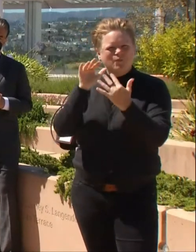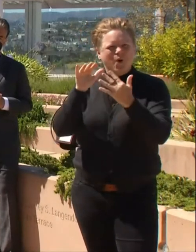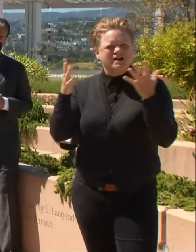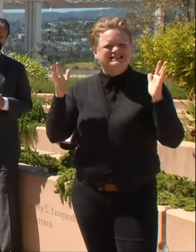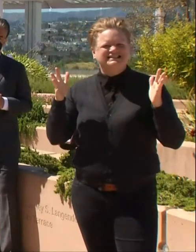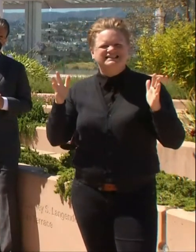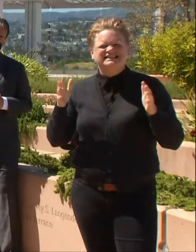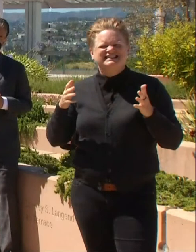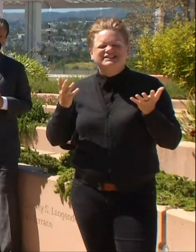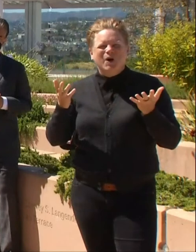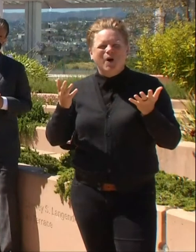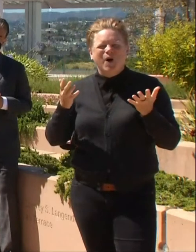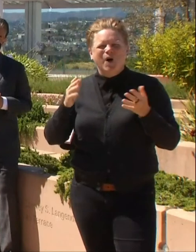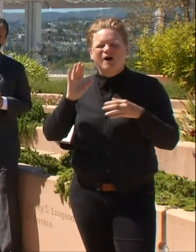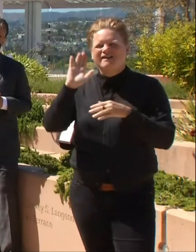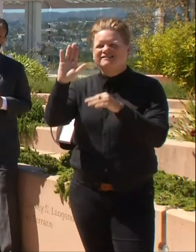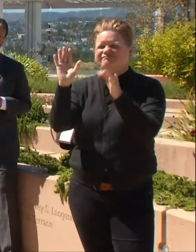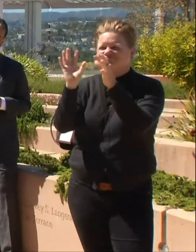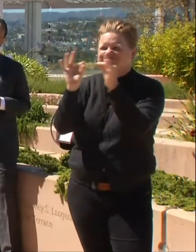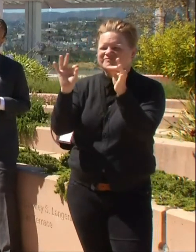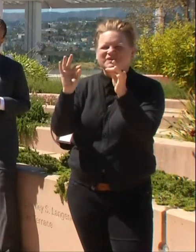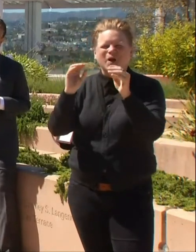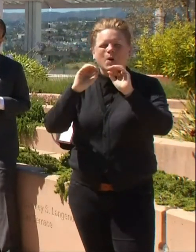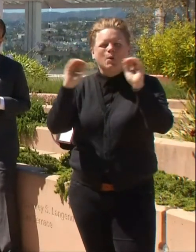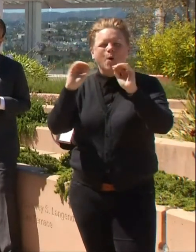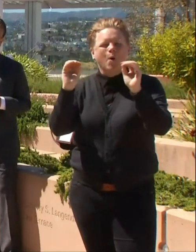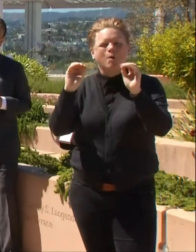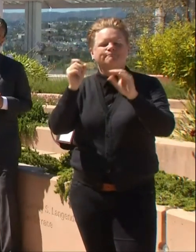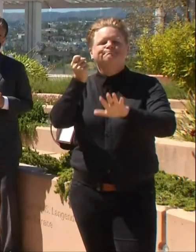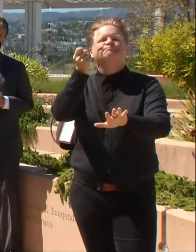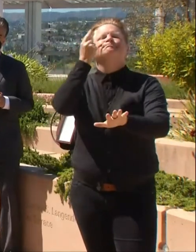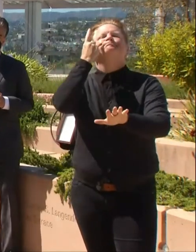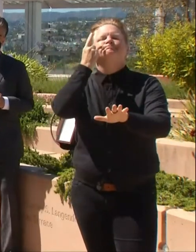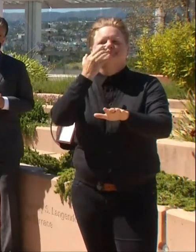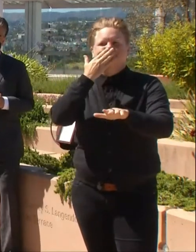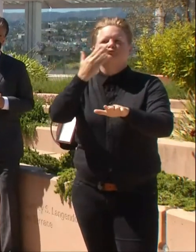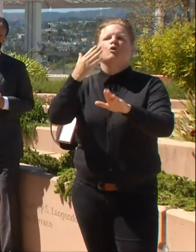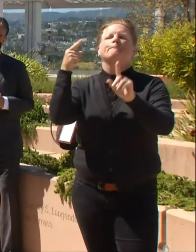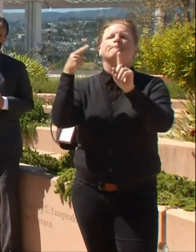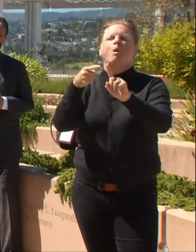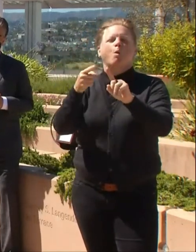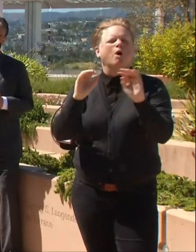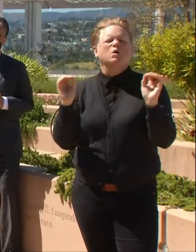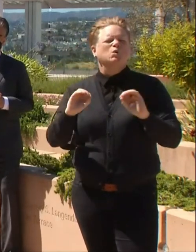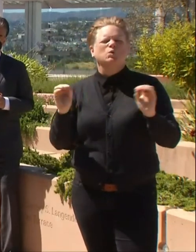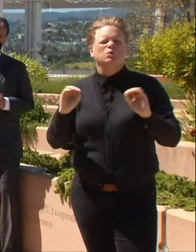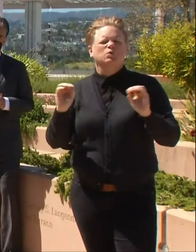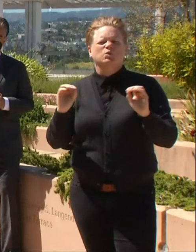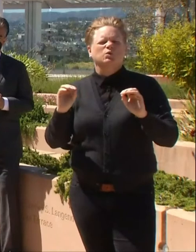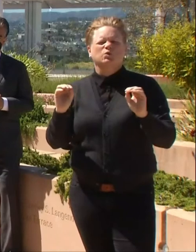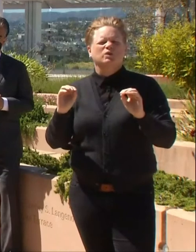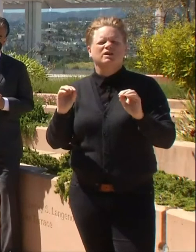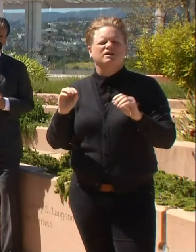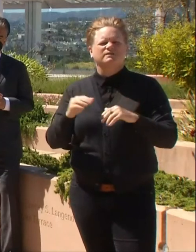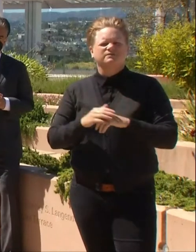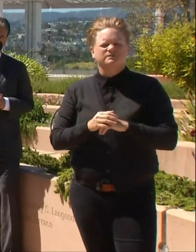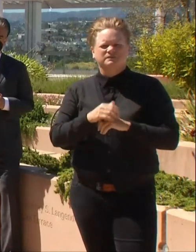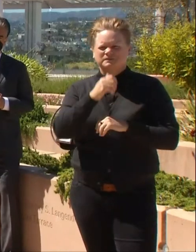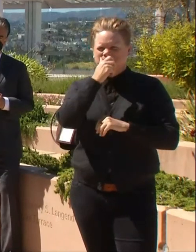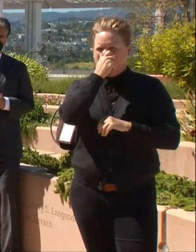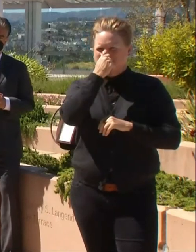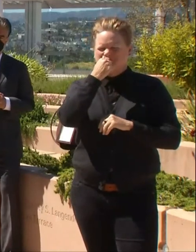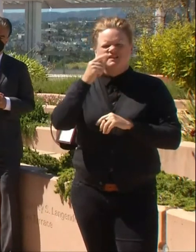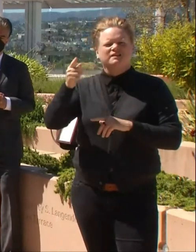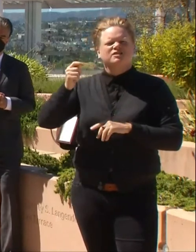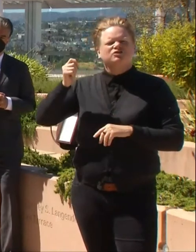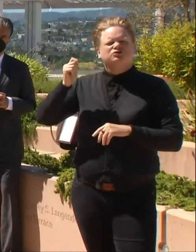would uphold a single gun law anywhere ever. This is a judge that doesn't believe in regulations to help save lives and help